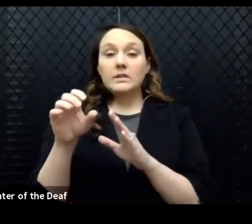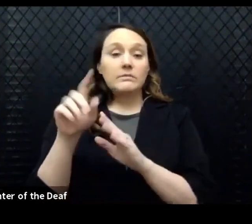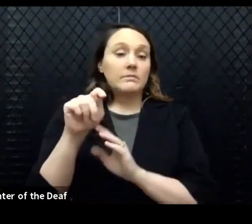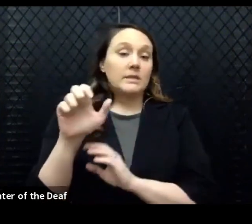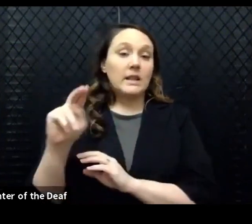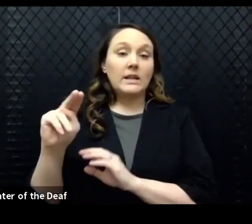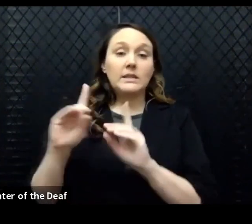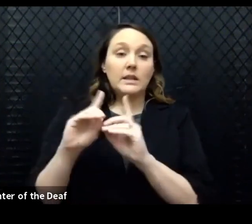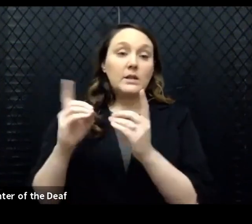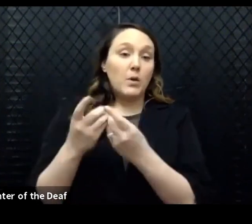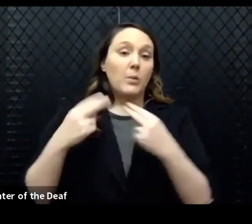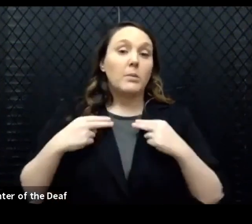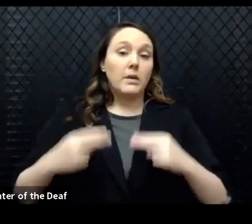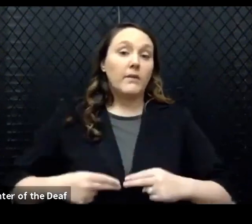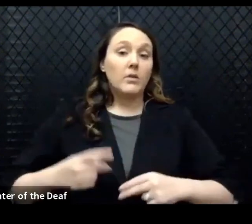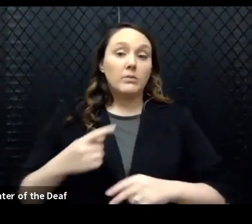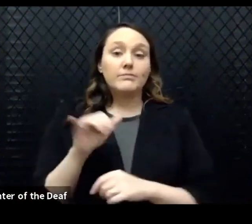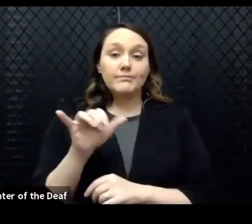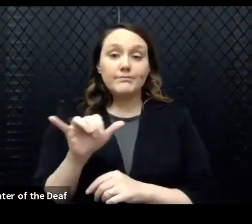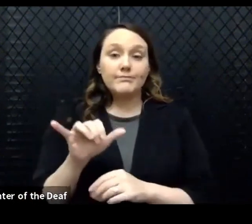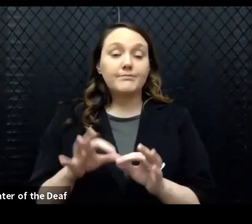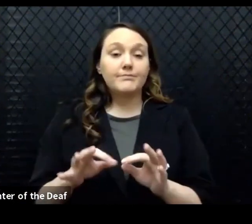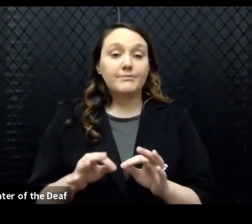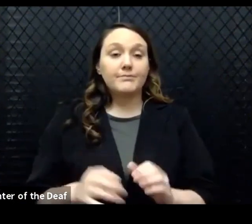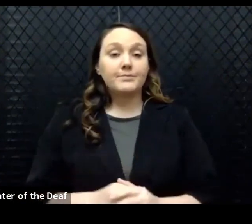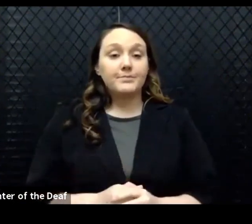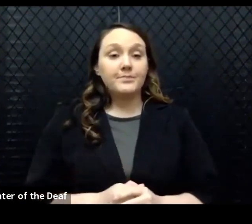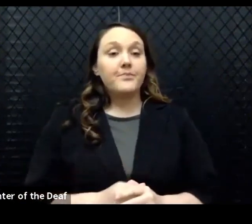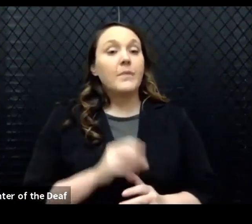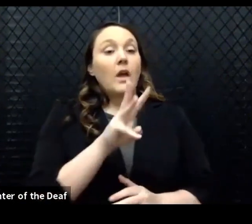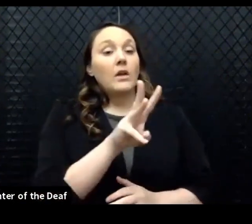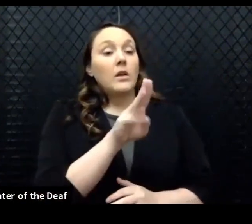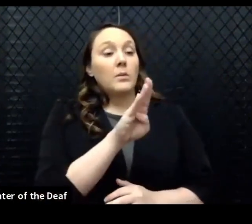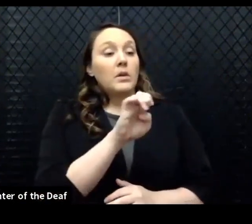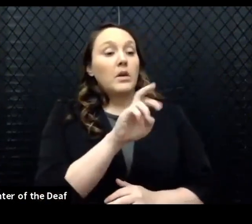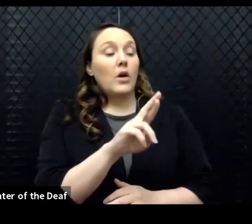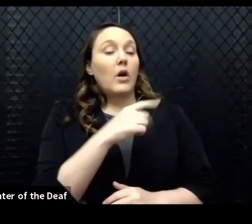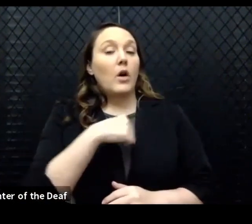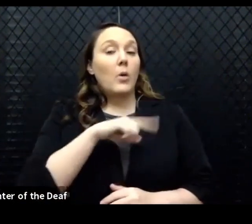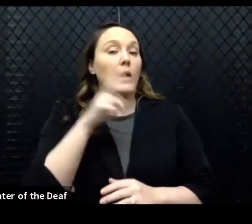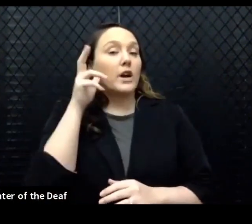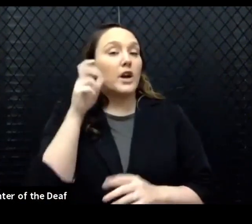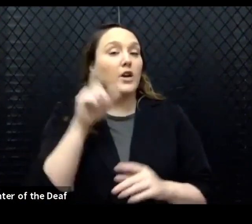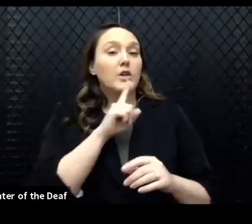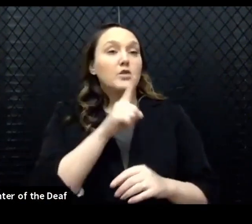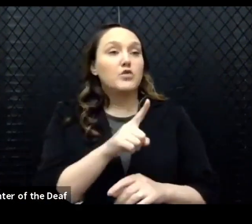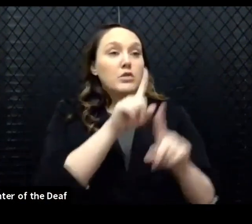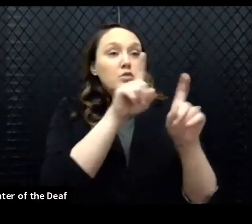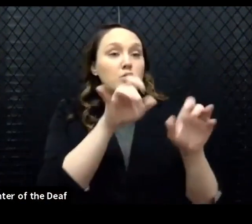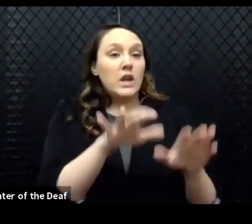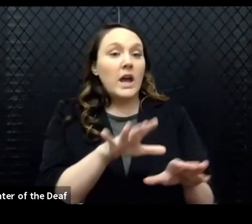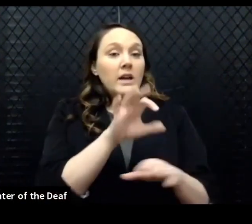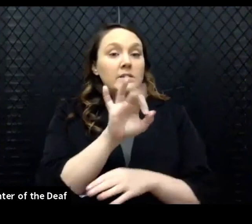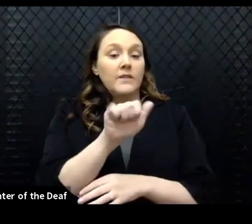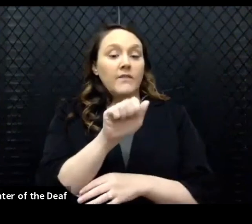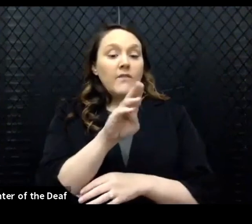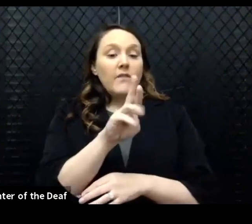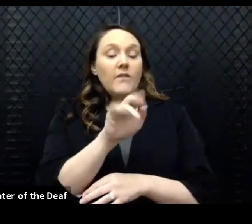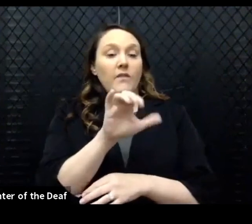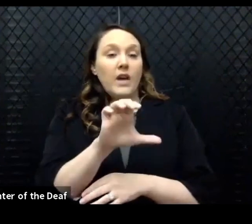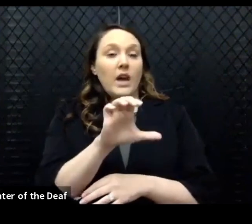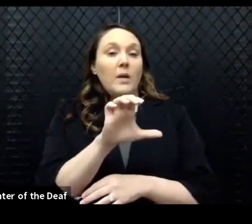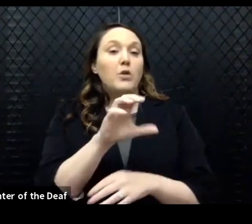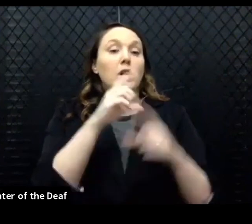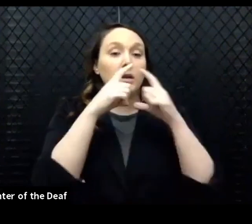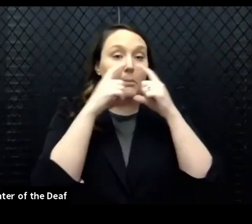Health. From WBIR, we're hearing the true test of a fabric mask is that you should be able to blow out a